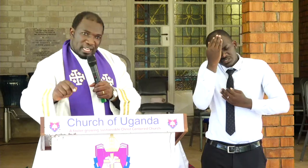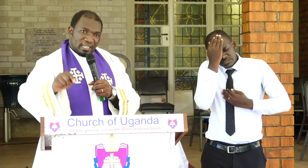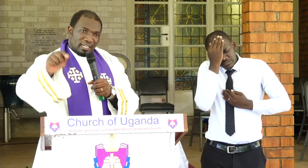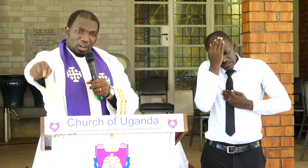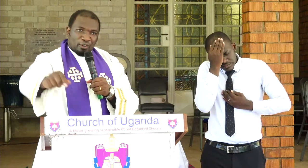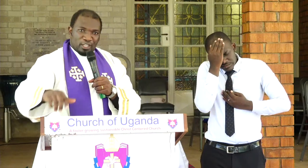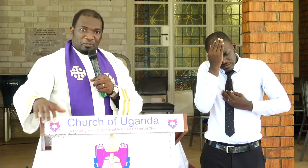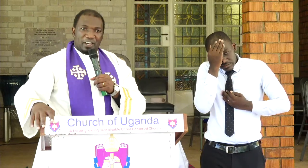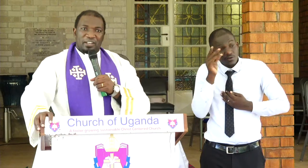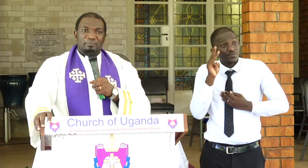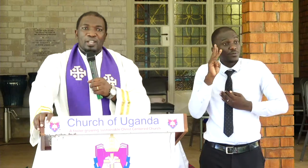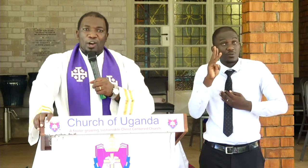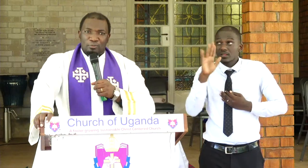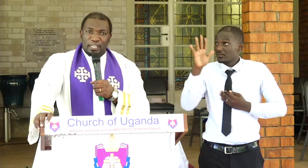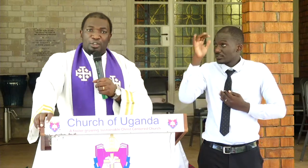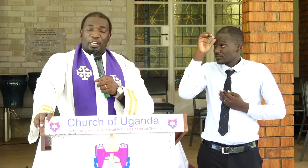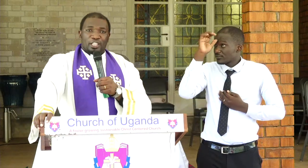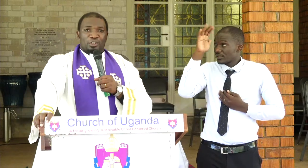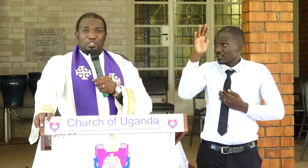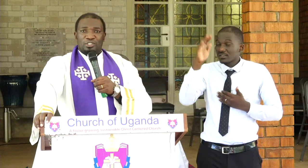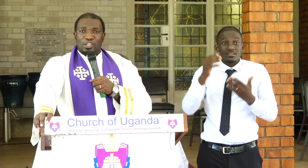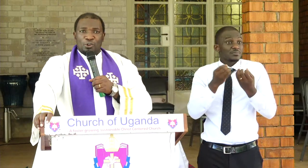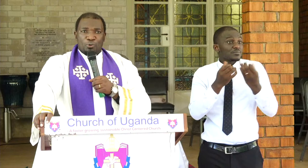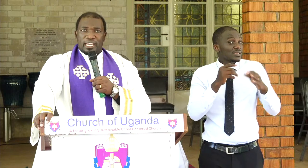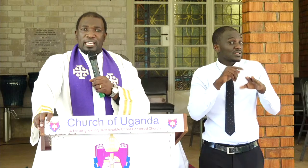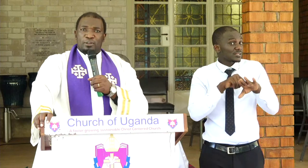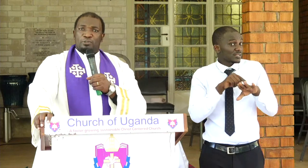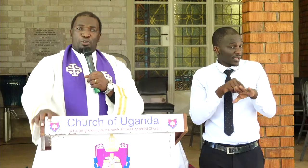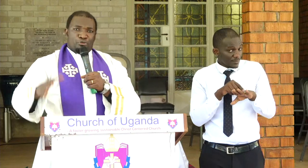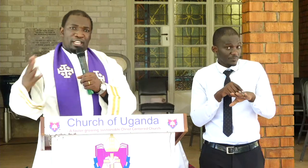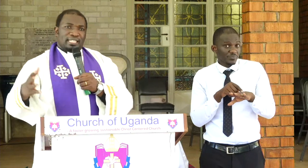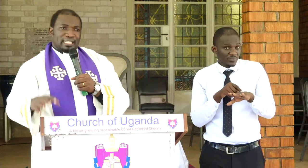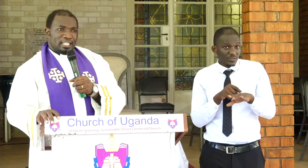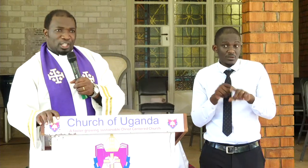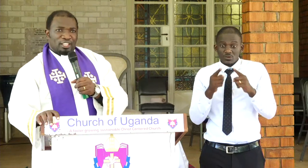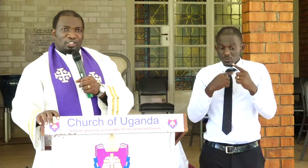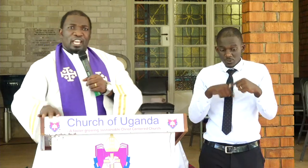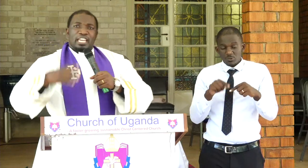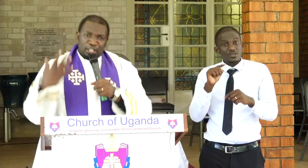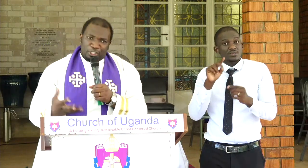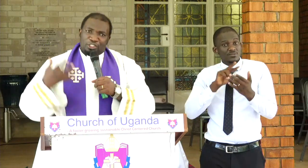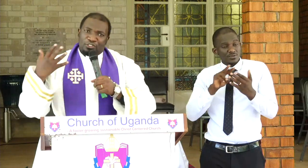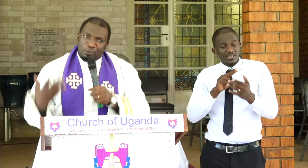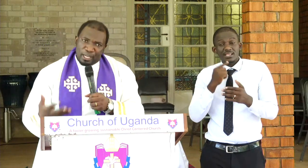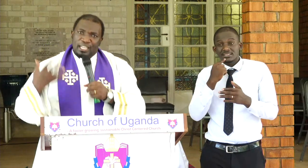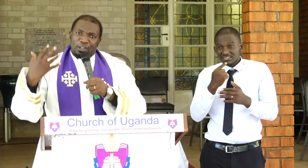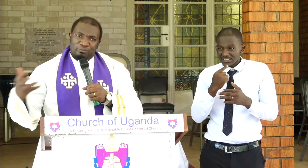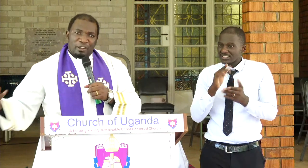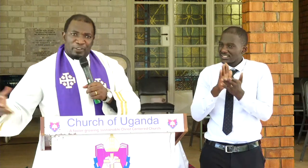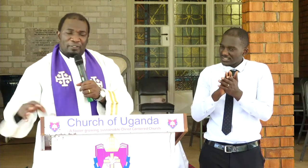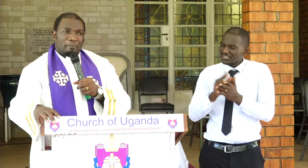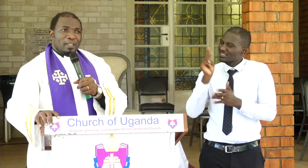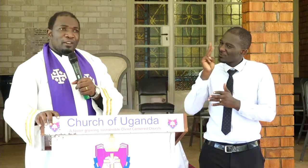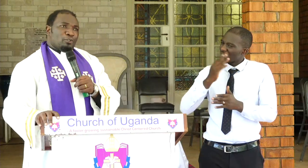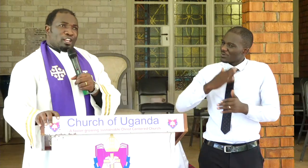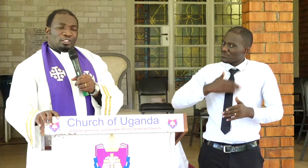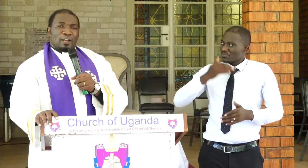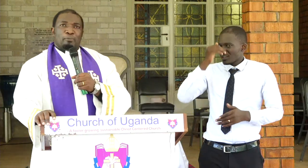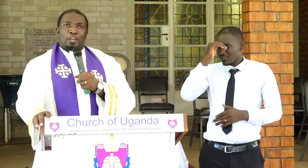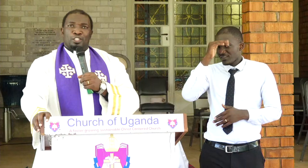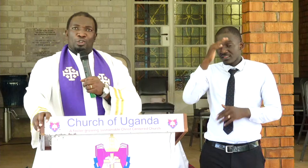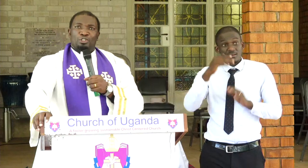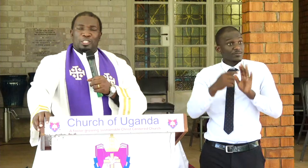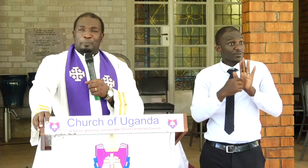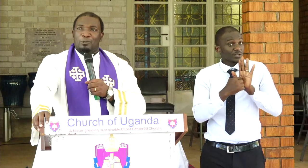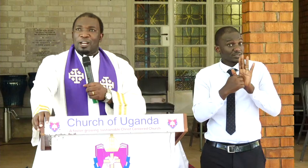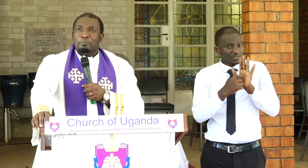the will of his Father. On many occasions, we read that he says, it is the will of my Father. For